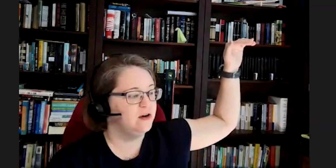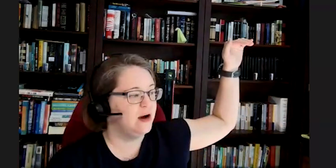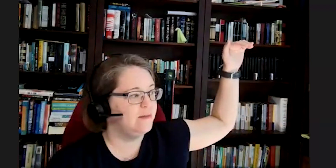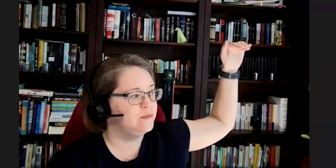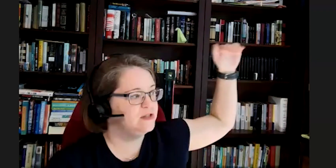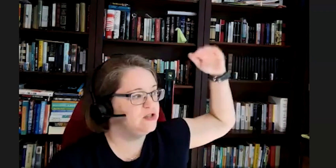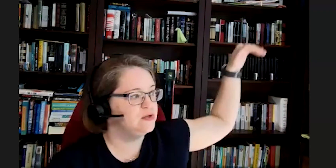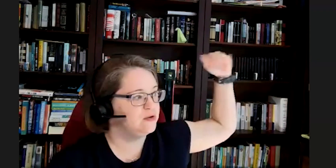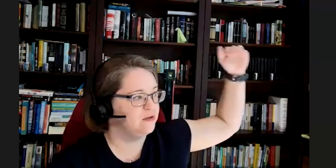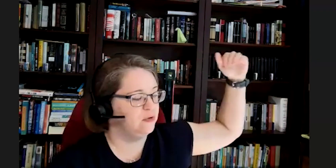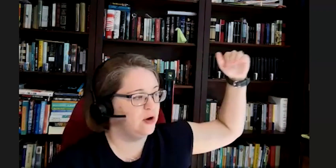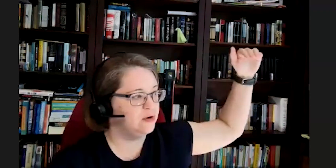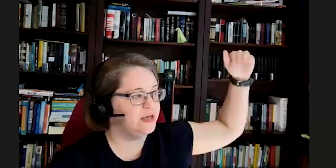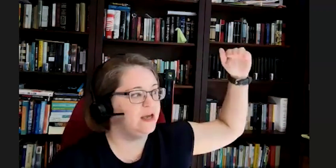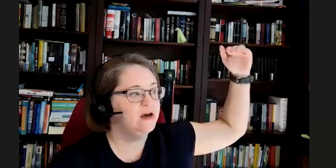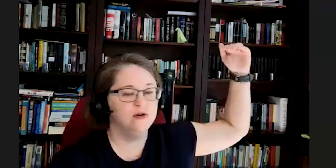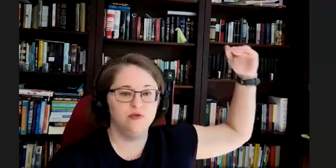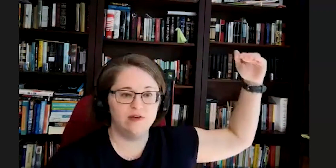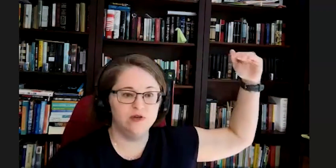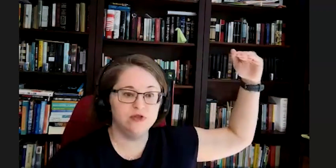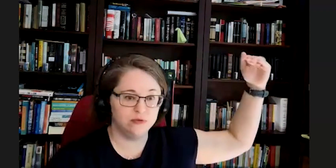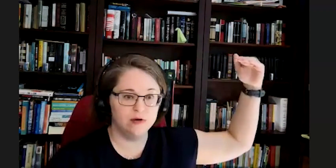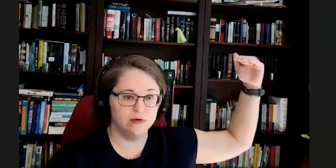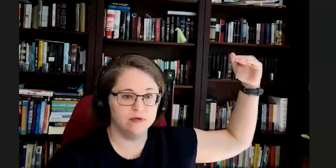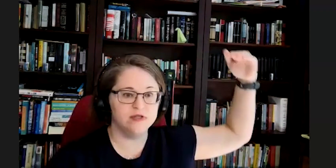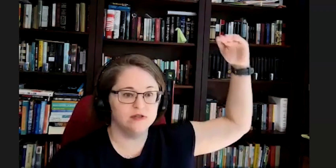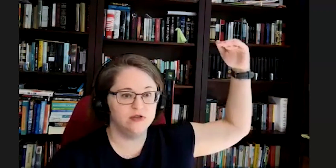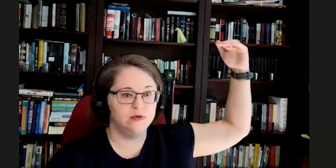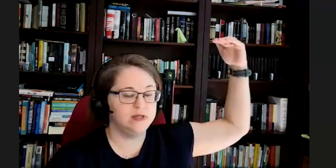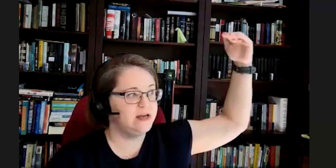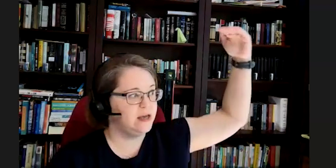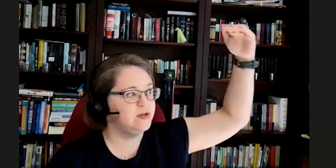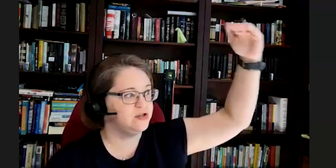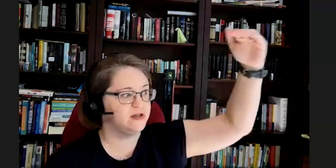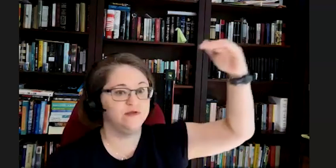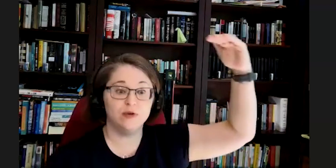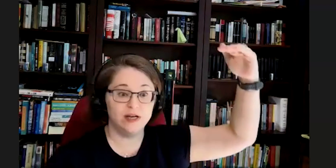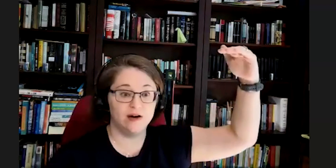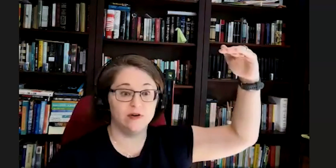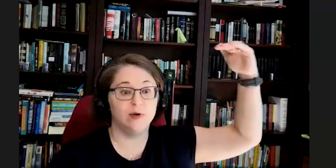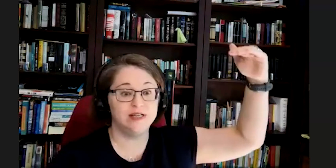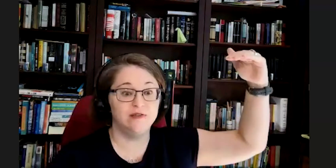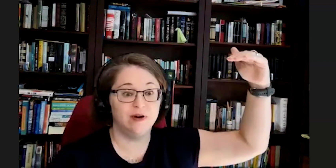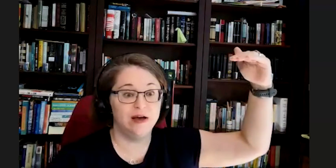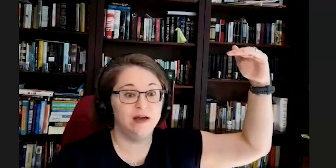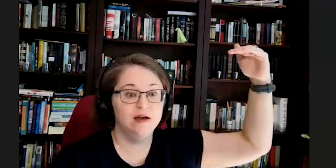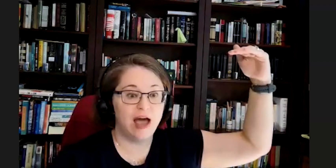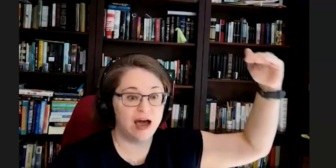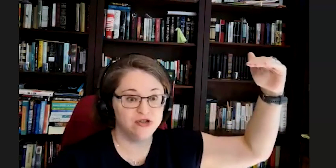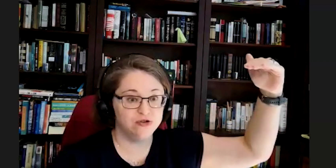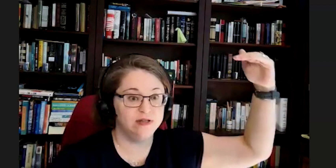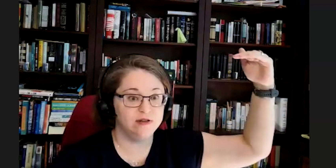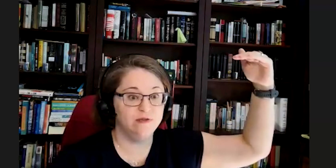technology that's used sort of locally. They've used drones to take images of tree cover to